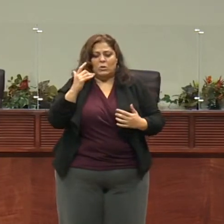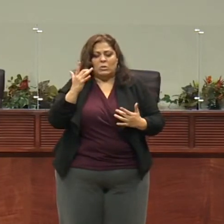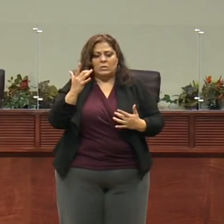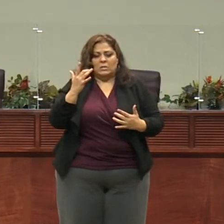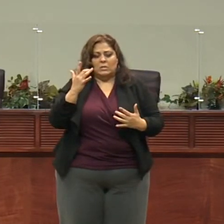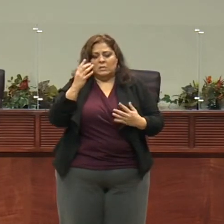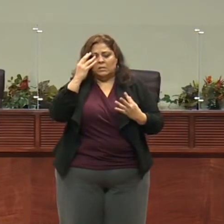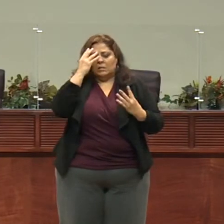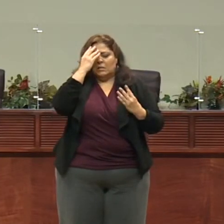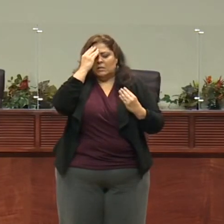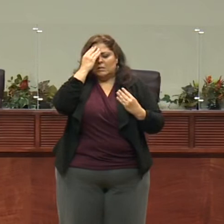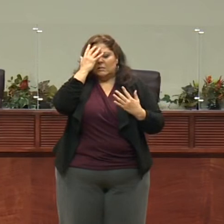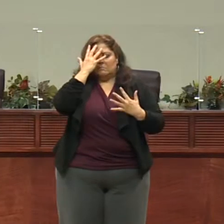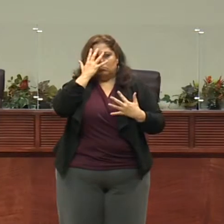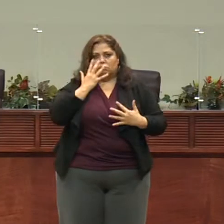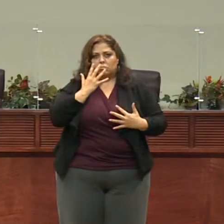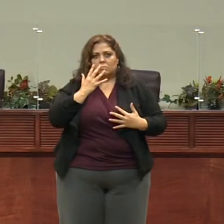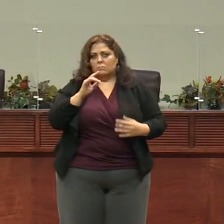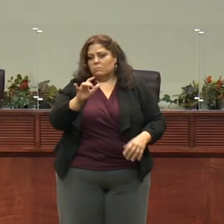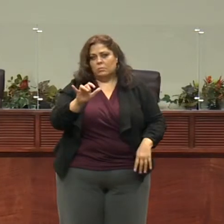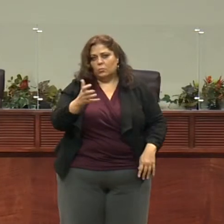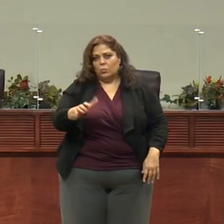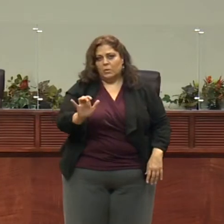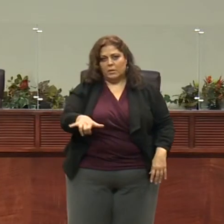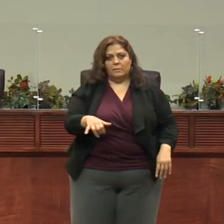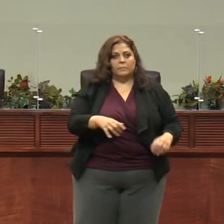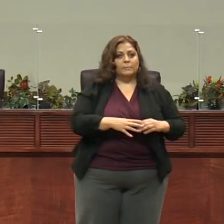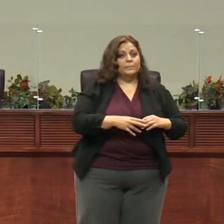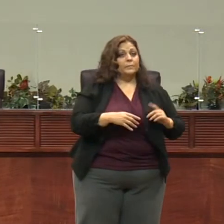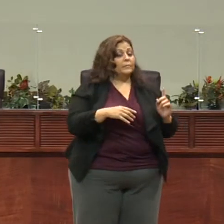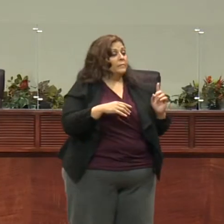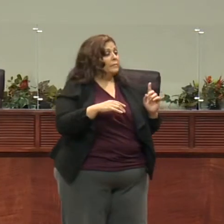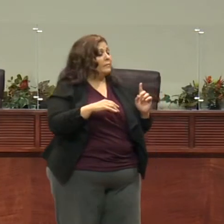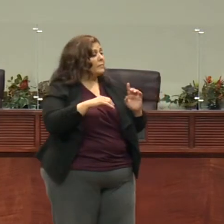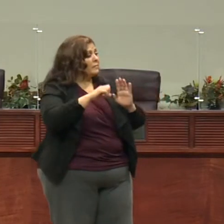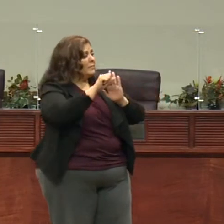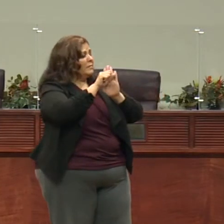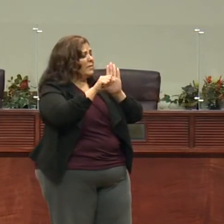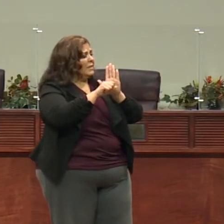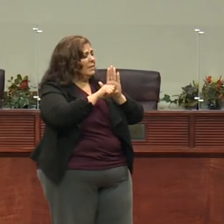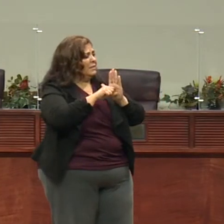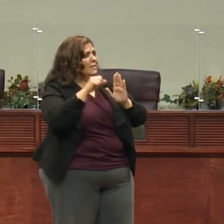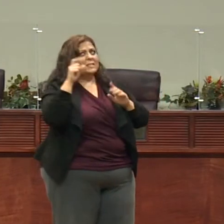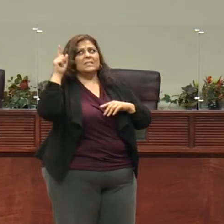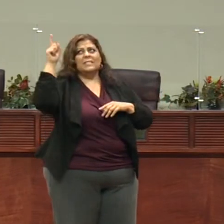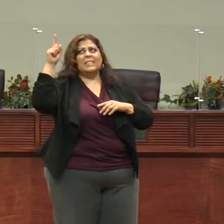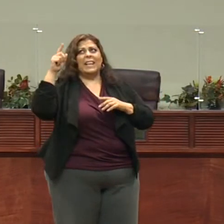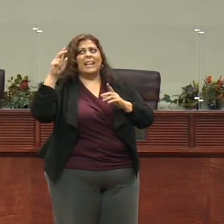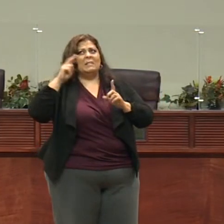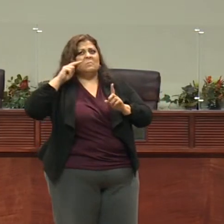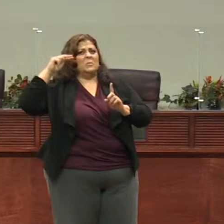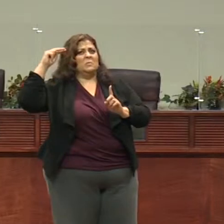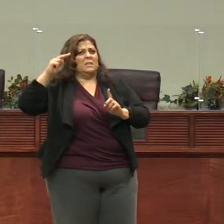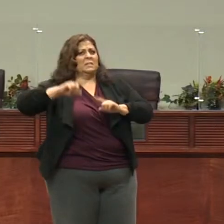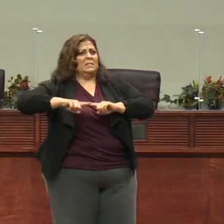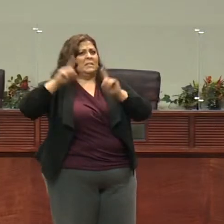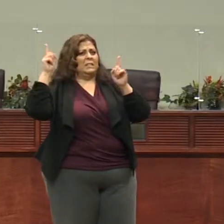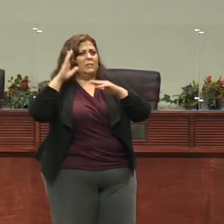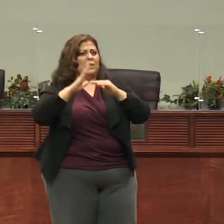Okay. Mayor, it looks like the perspective of the state looks different. How do you see the situation between the state